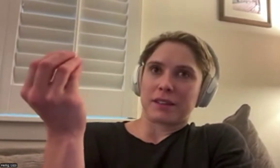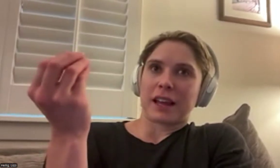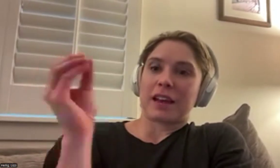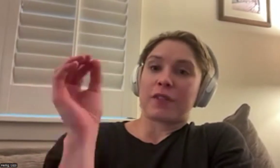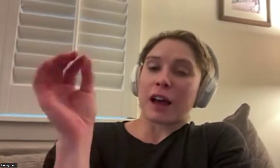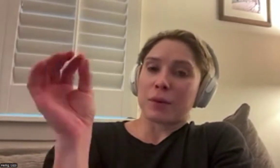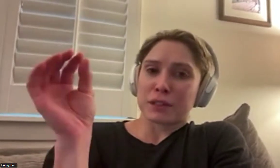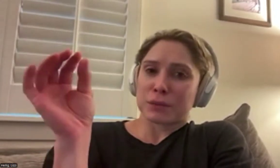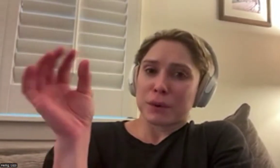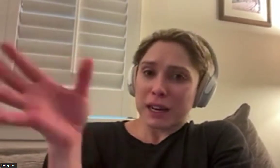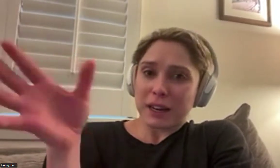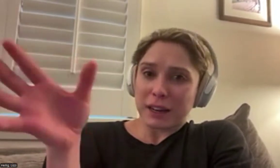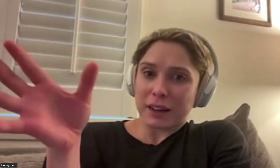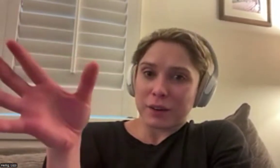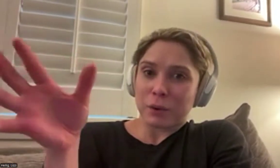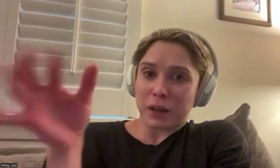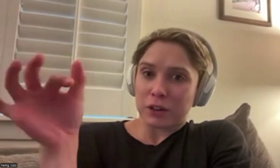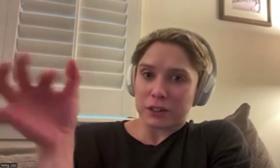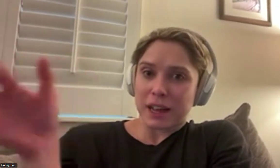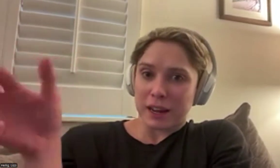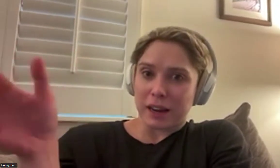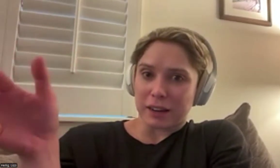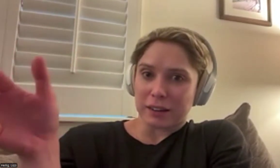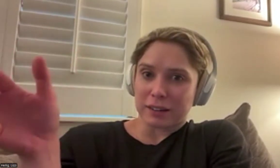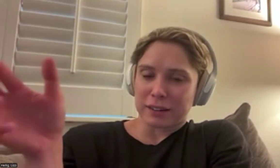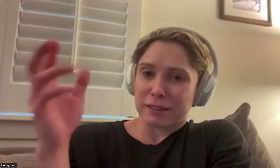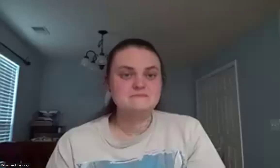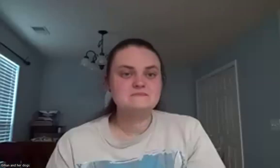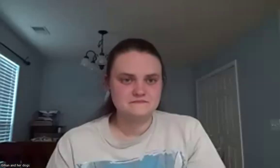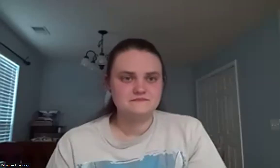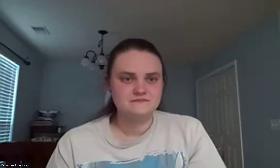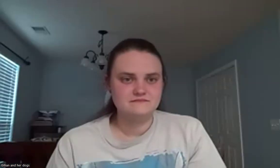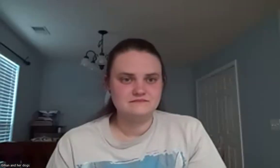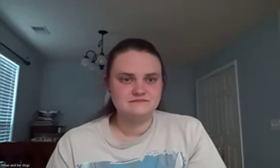Like if I was reading what you're signing, Hmm. like what is that word?